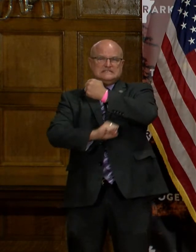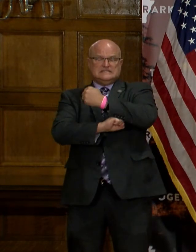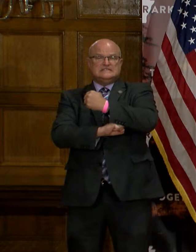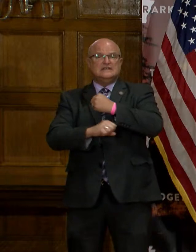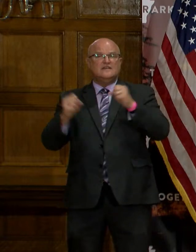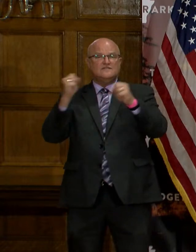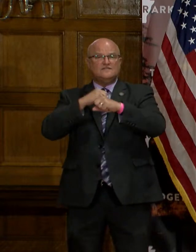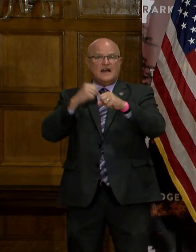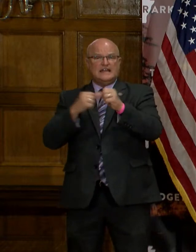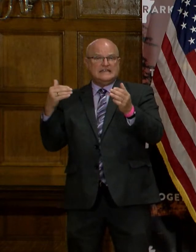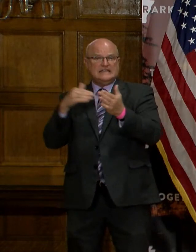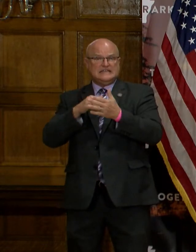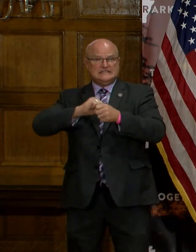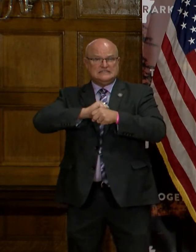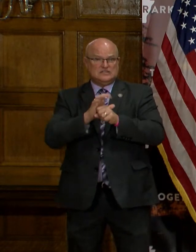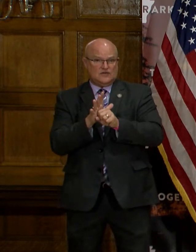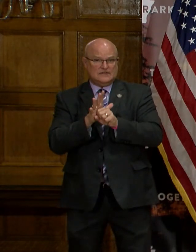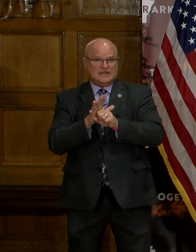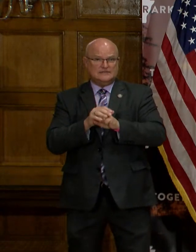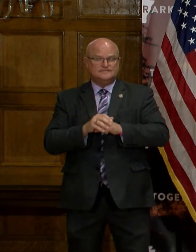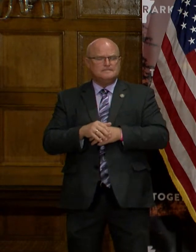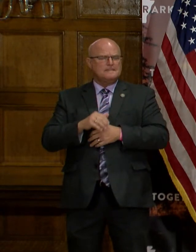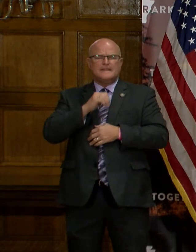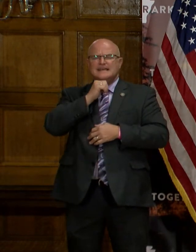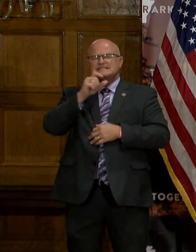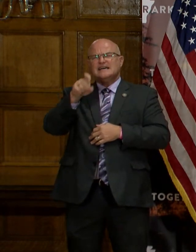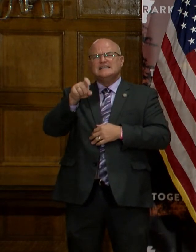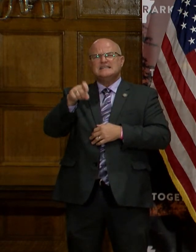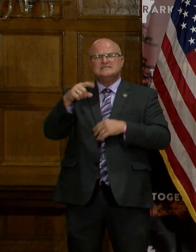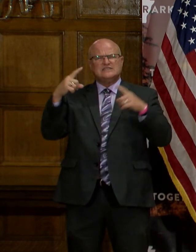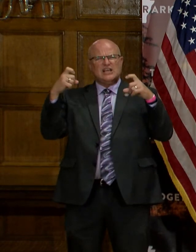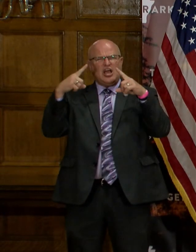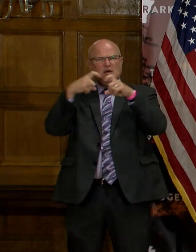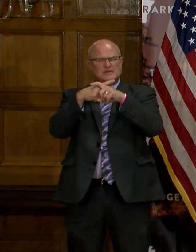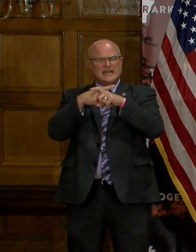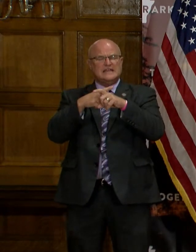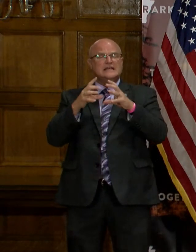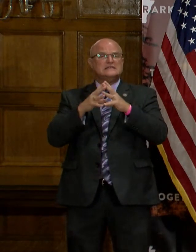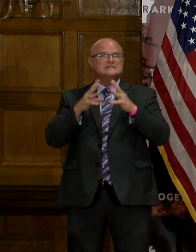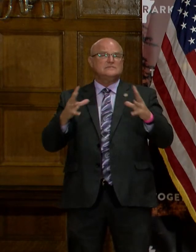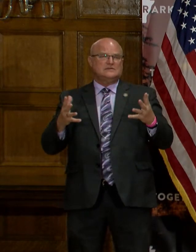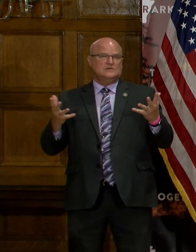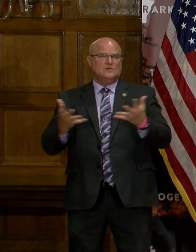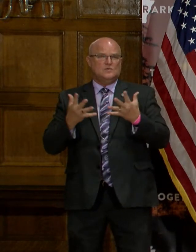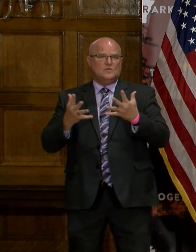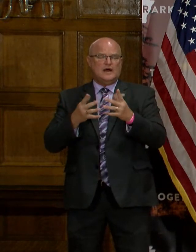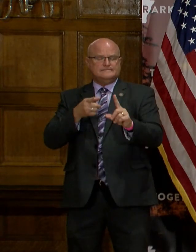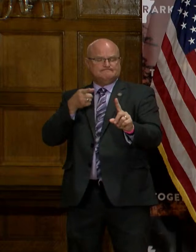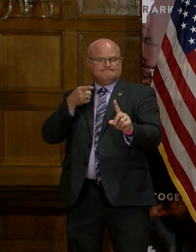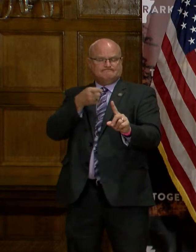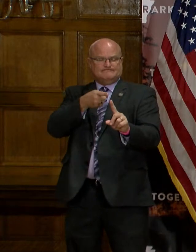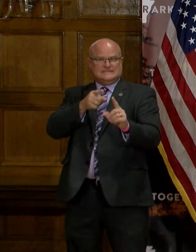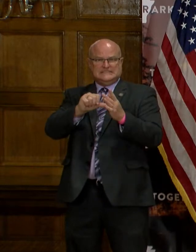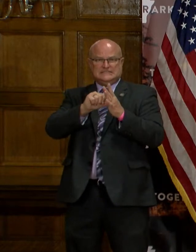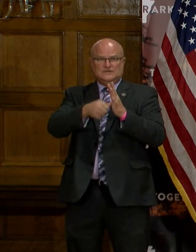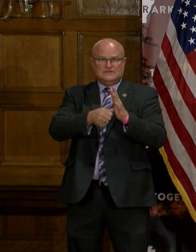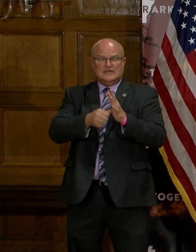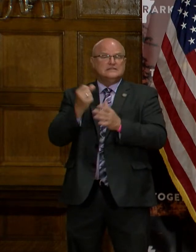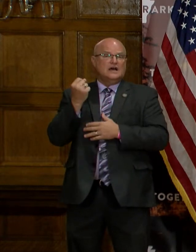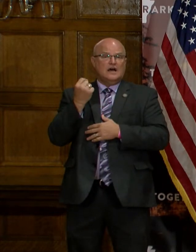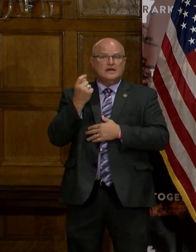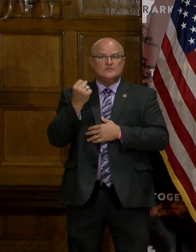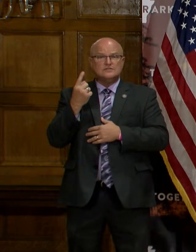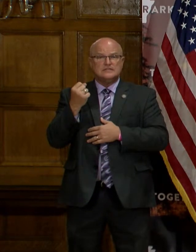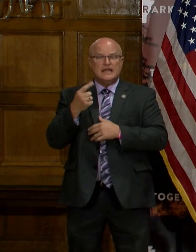of fighting a virus. And so it's not necessarily complicated as much as it is a point of emphasis, understanding